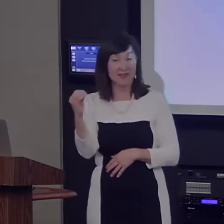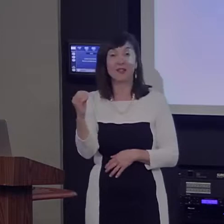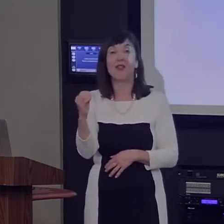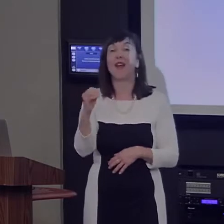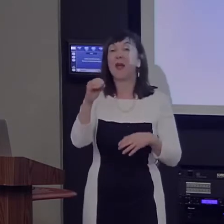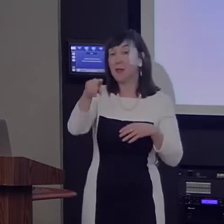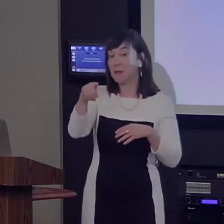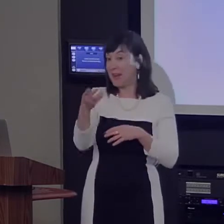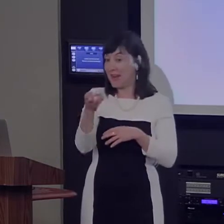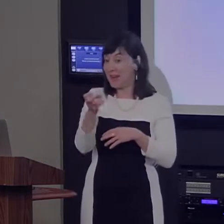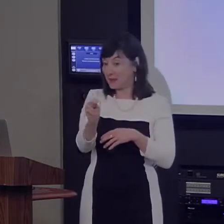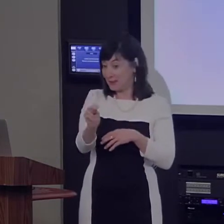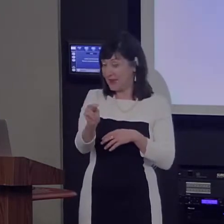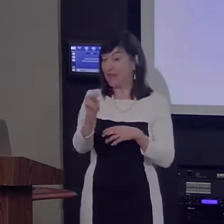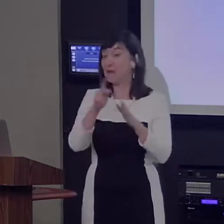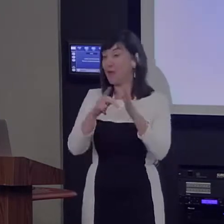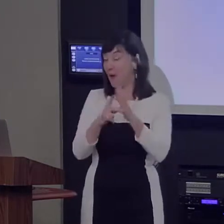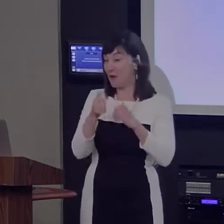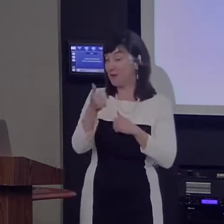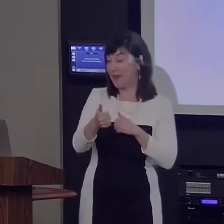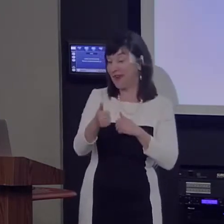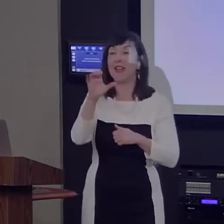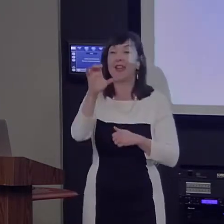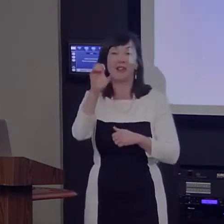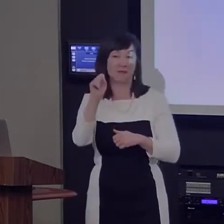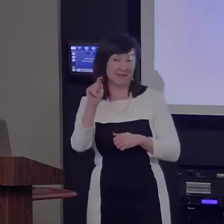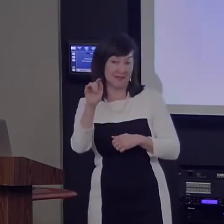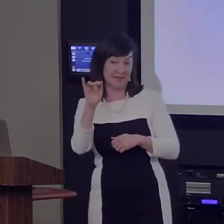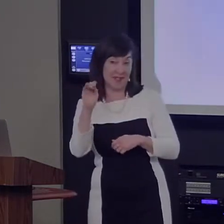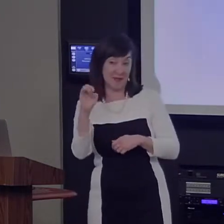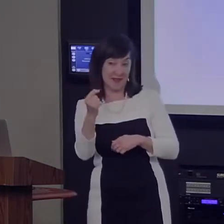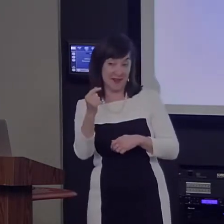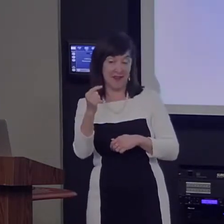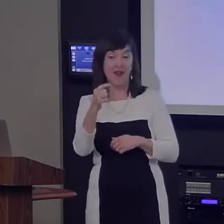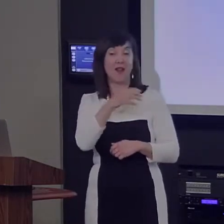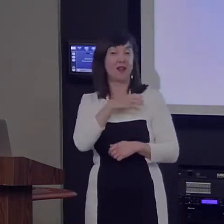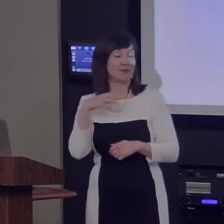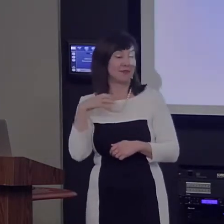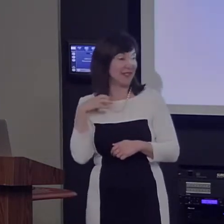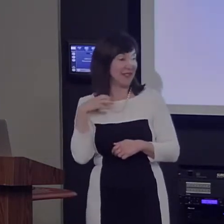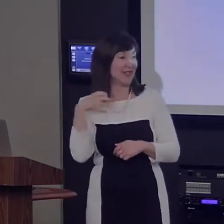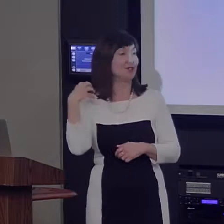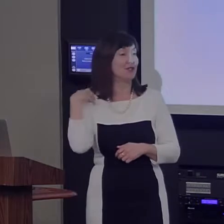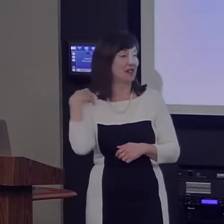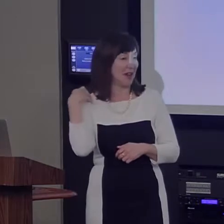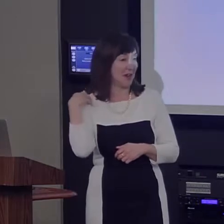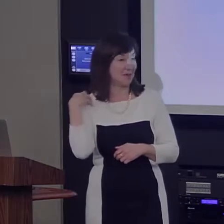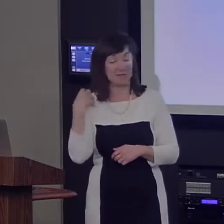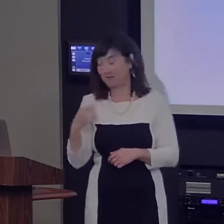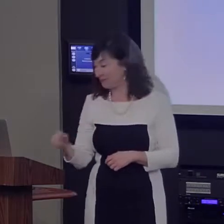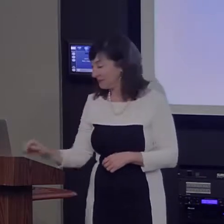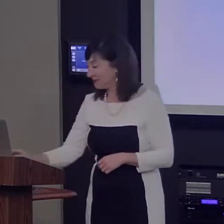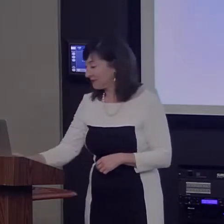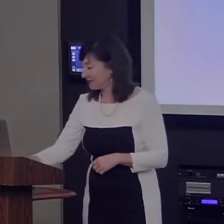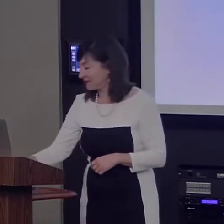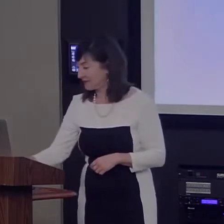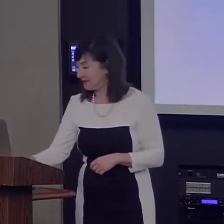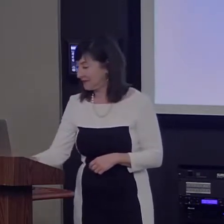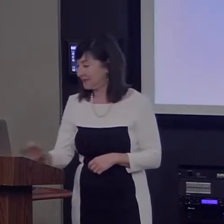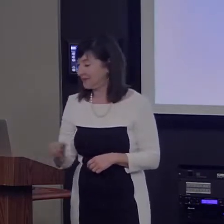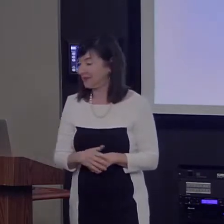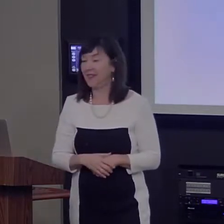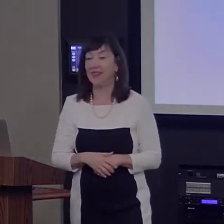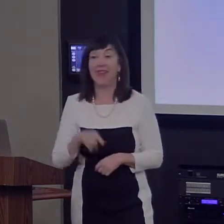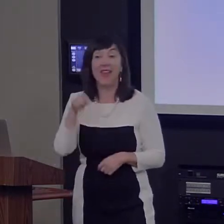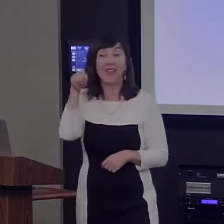VL2 at Gallaudet University, and also the PEN Director's Steering